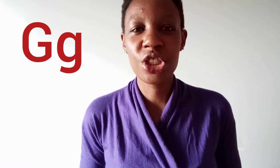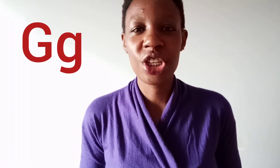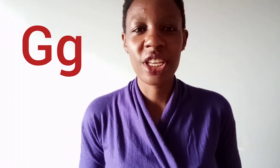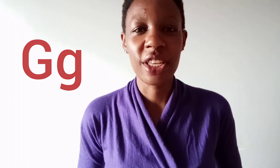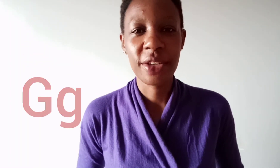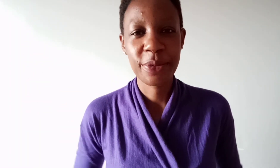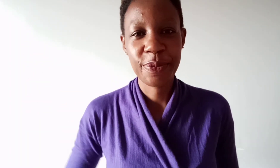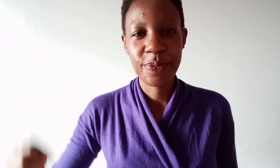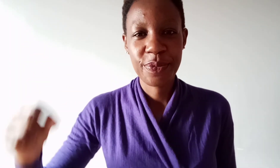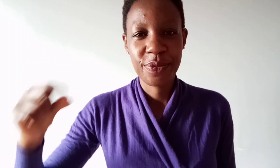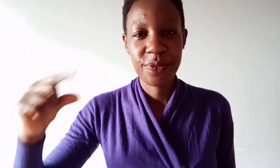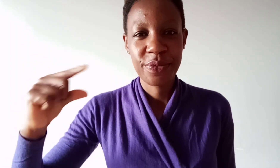G.